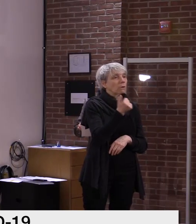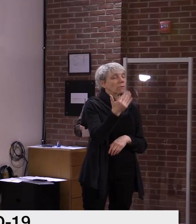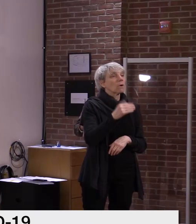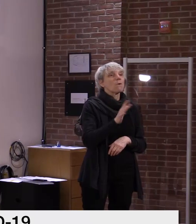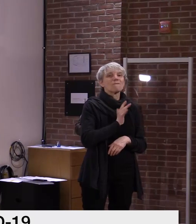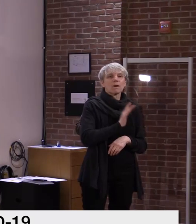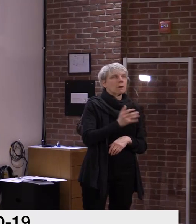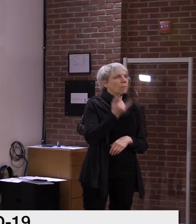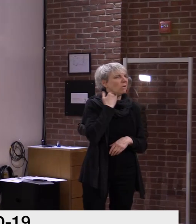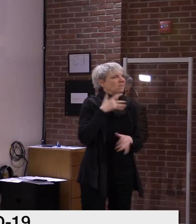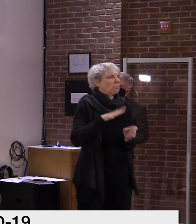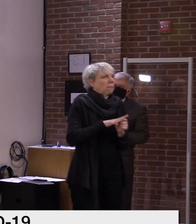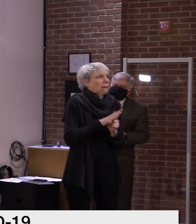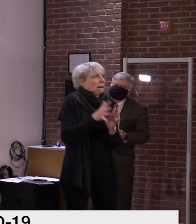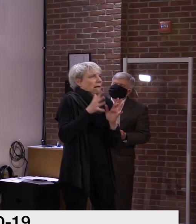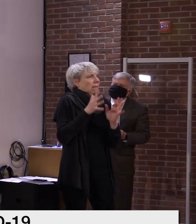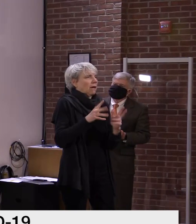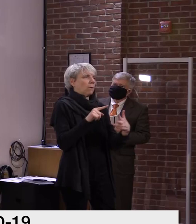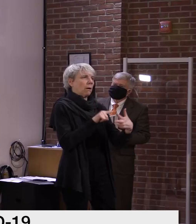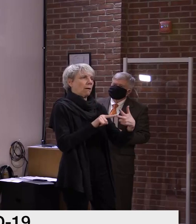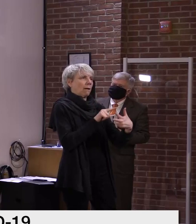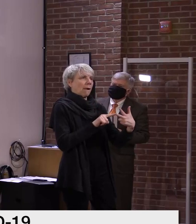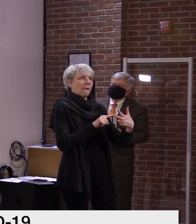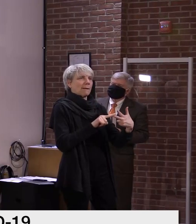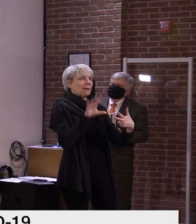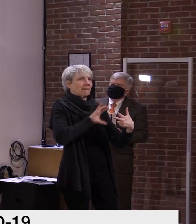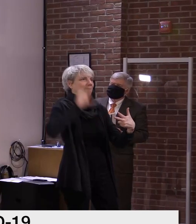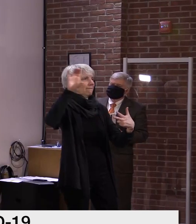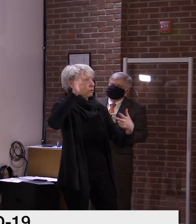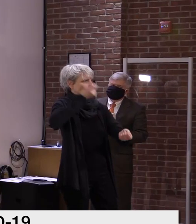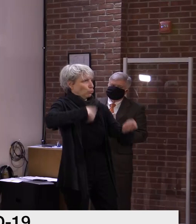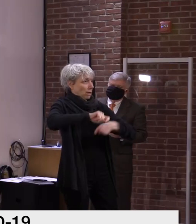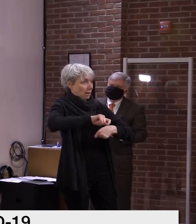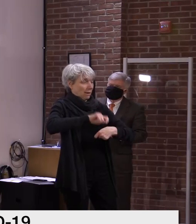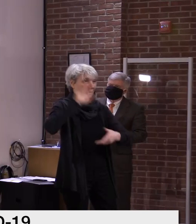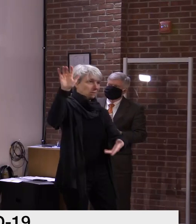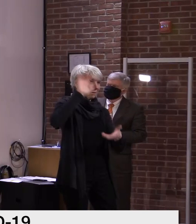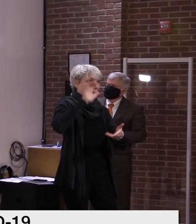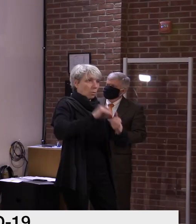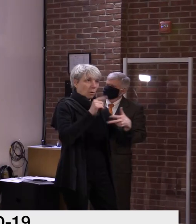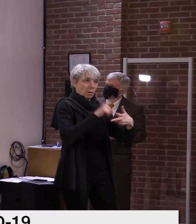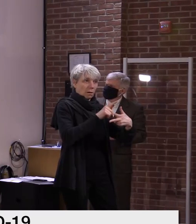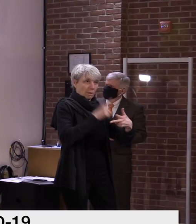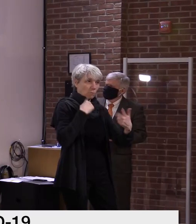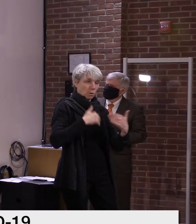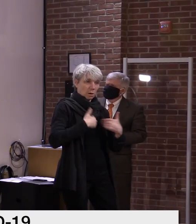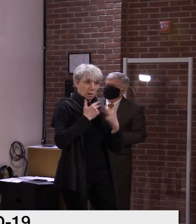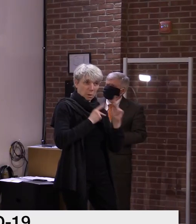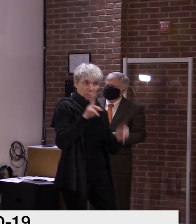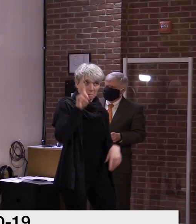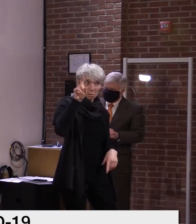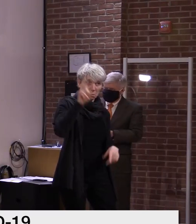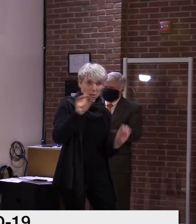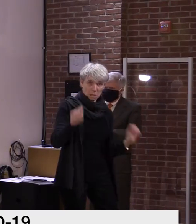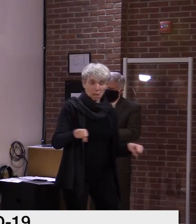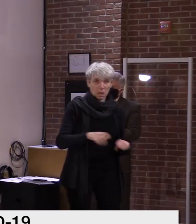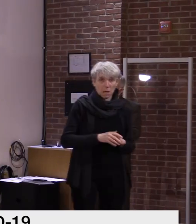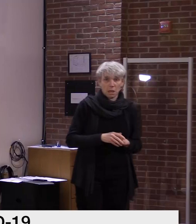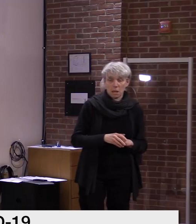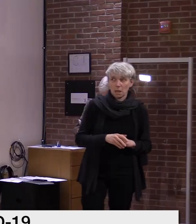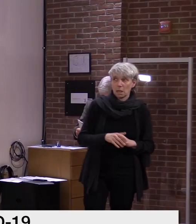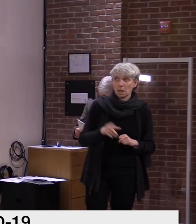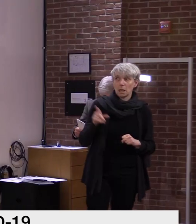types of the vaccine that would hit that adolescent group so they take fewer Moderna shots in exchange for more Pfizer ones? We can ask